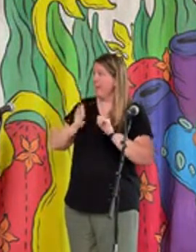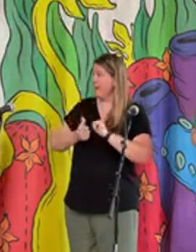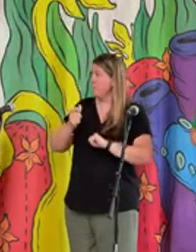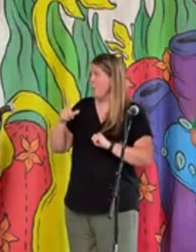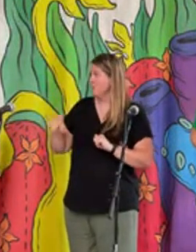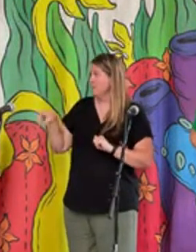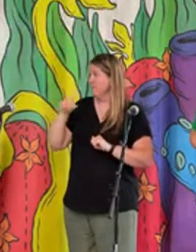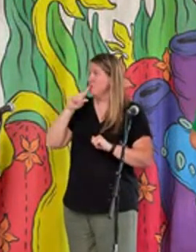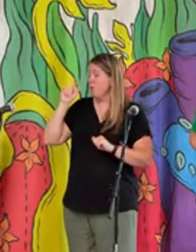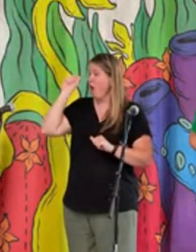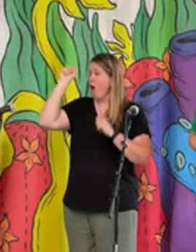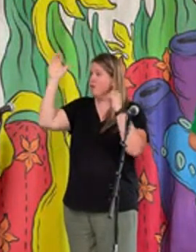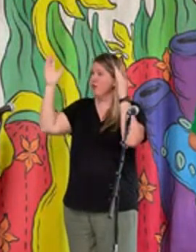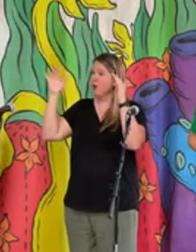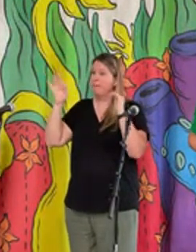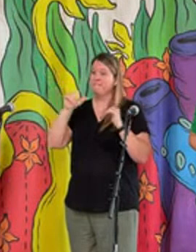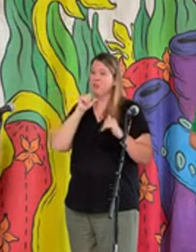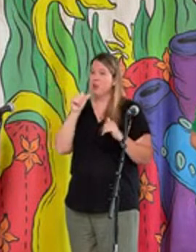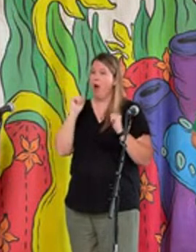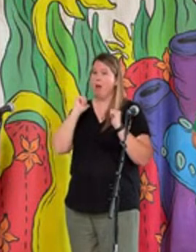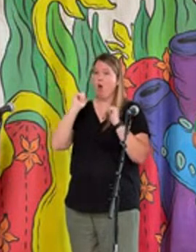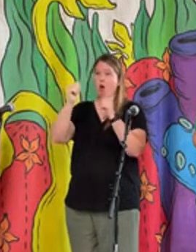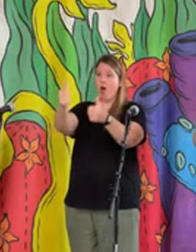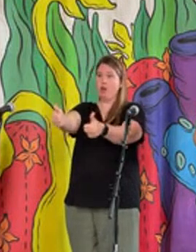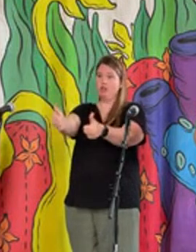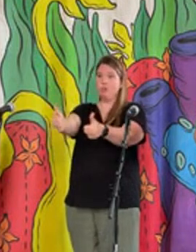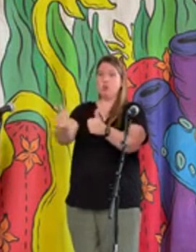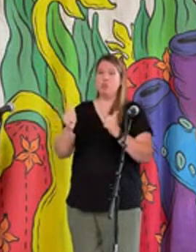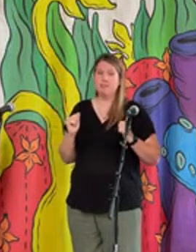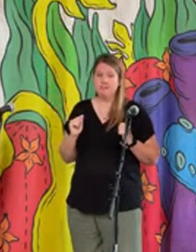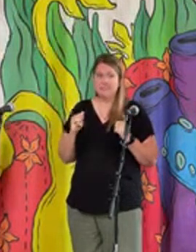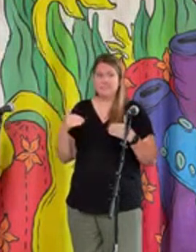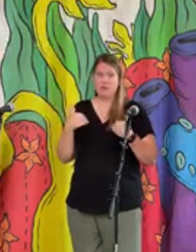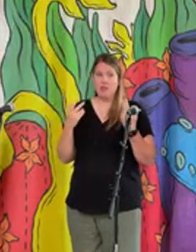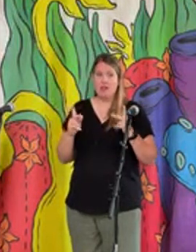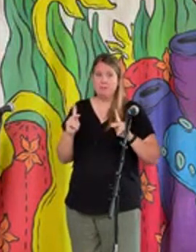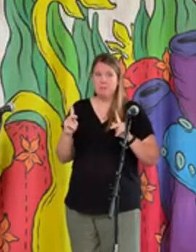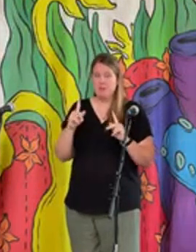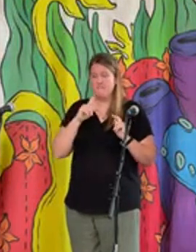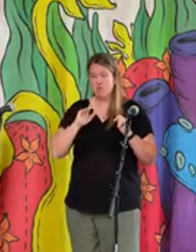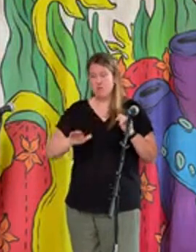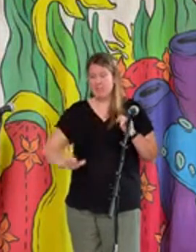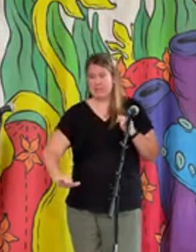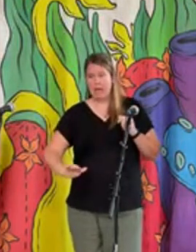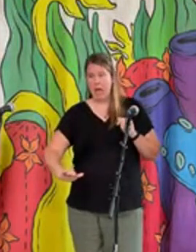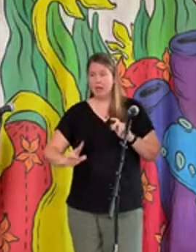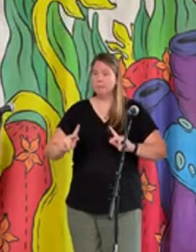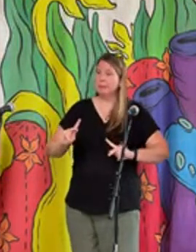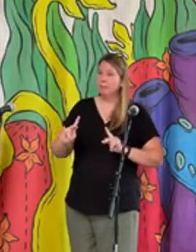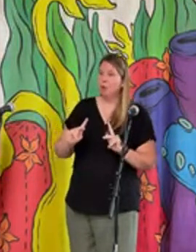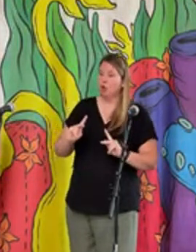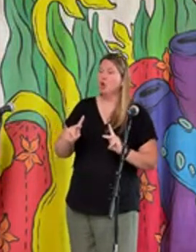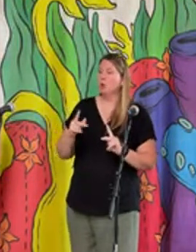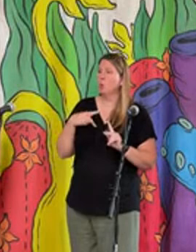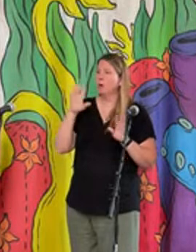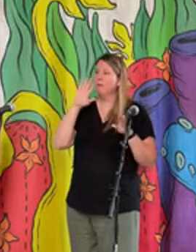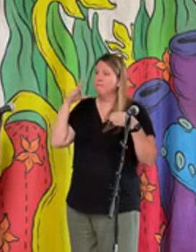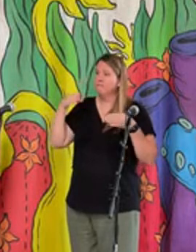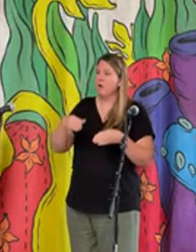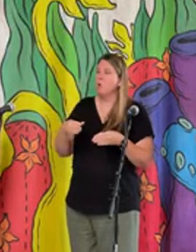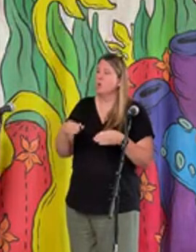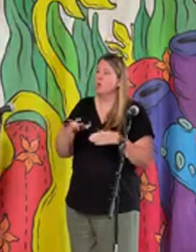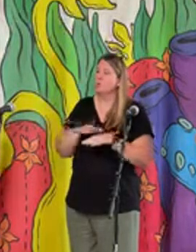grown-ups. And if you're not, awesomer, if you're young people. If you're really young people or you know young people, we are focused on